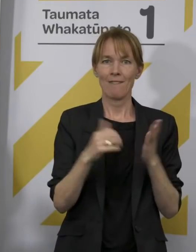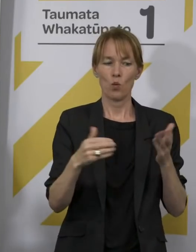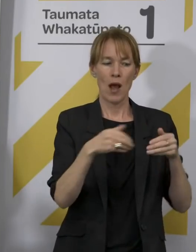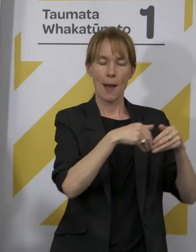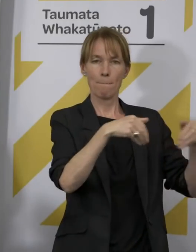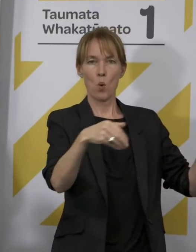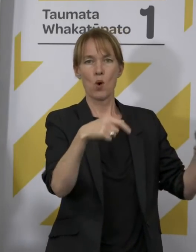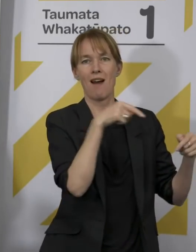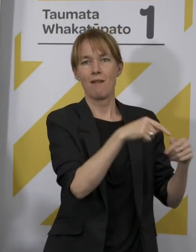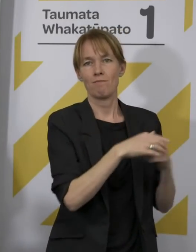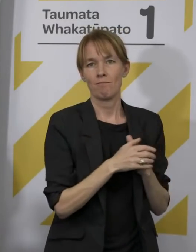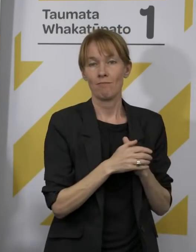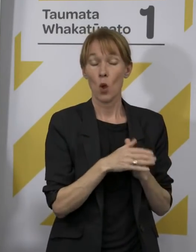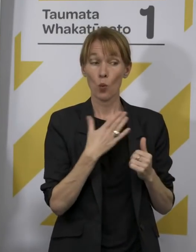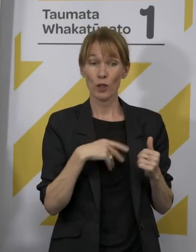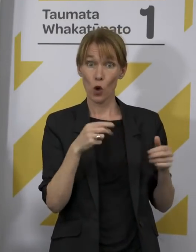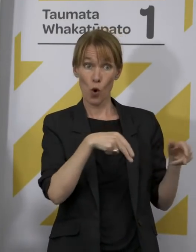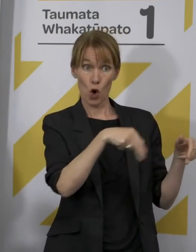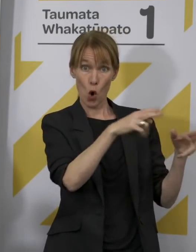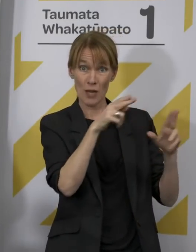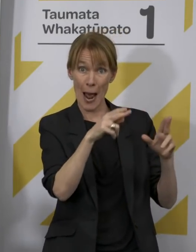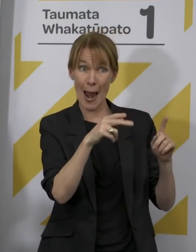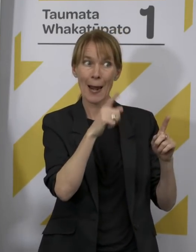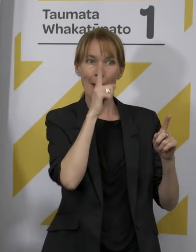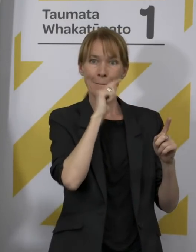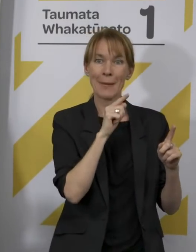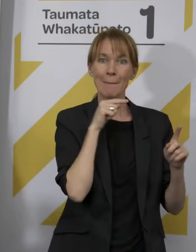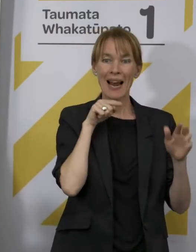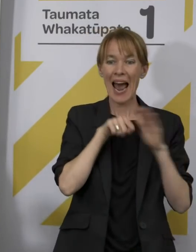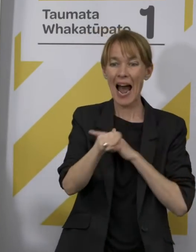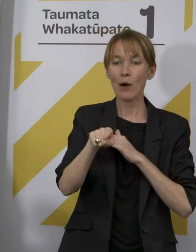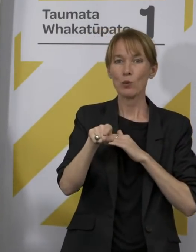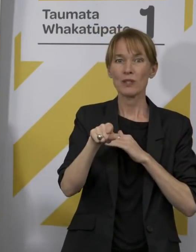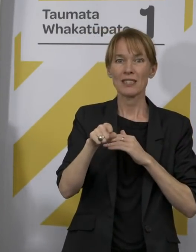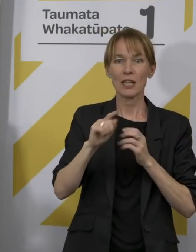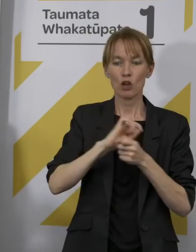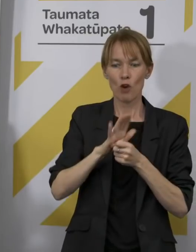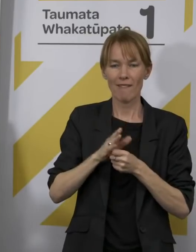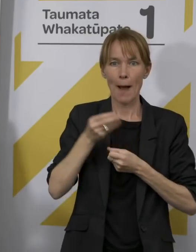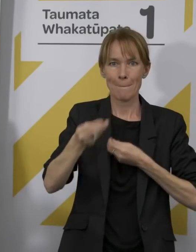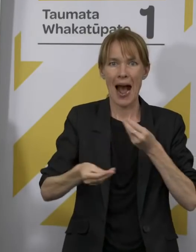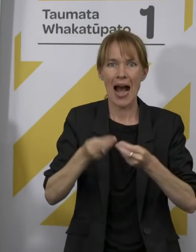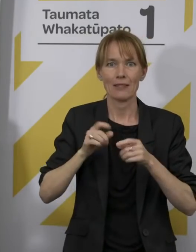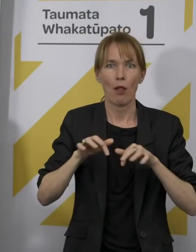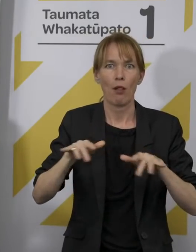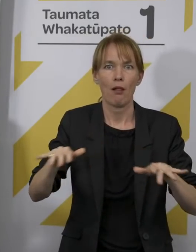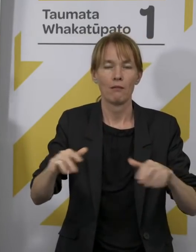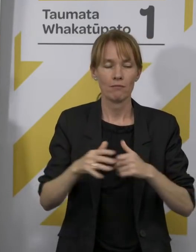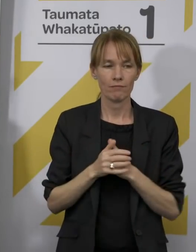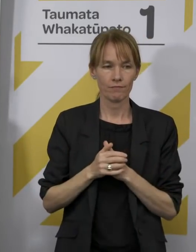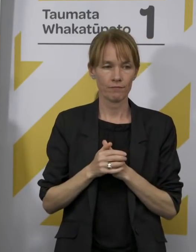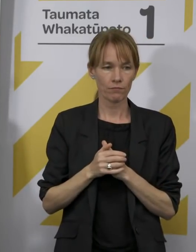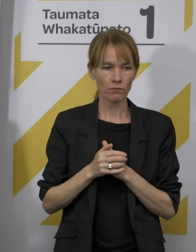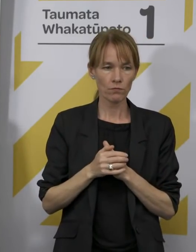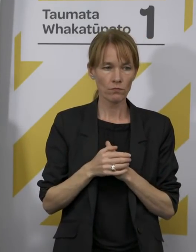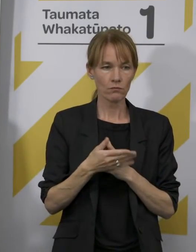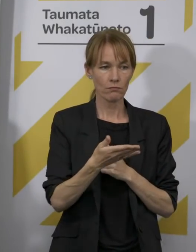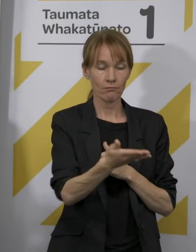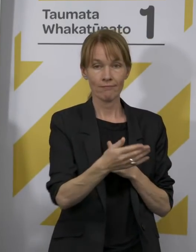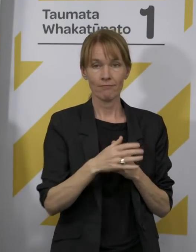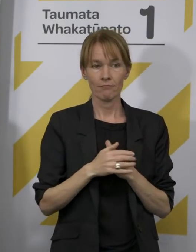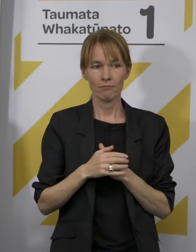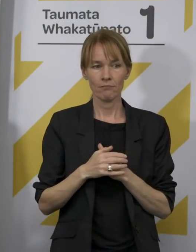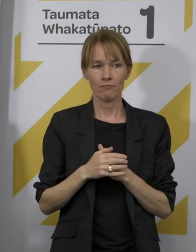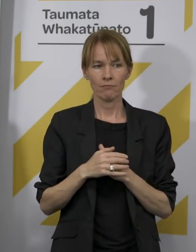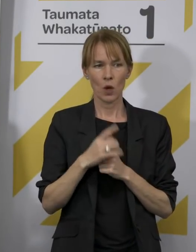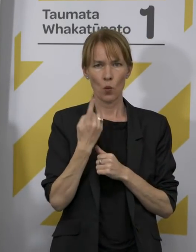from managed isolation, because we weren't detecting any out there in the community. And there was talk about a month and a half ago about a system of sewage